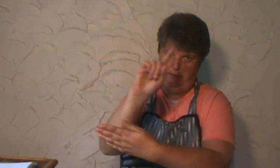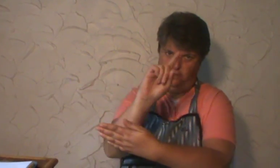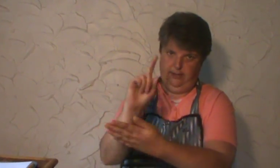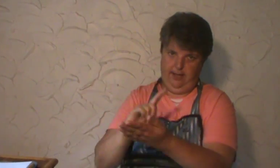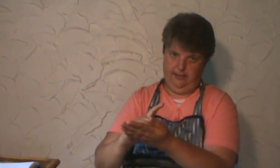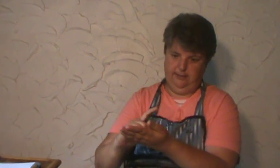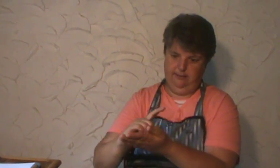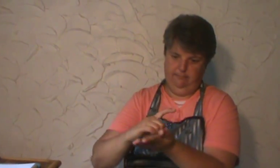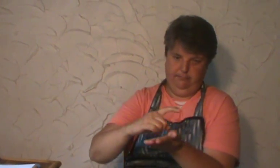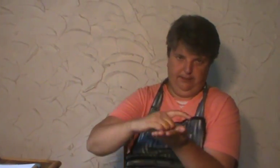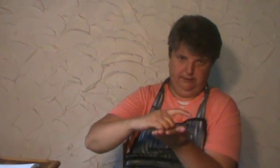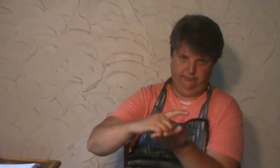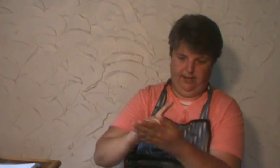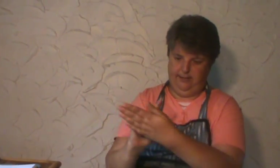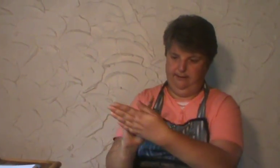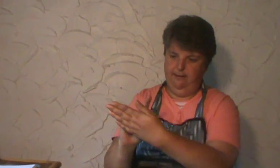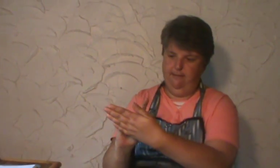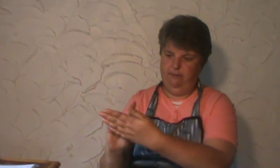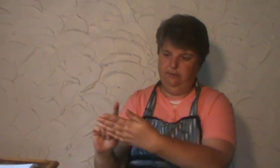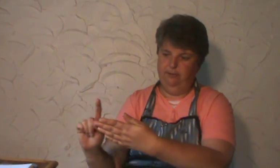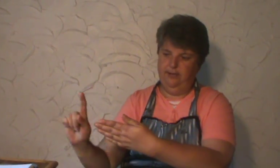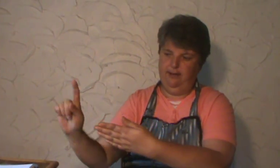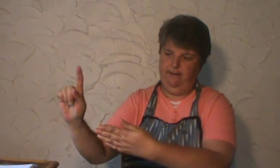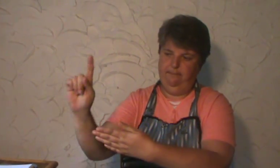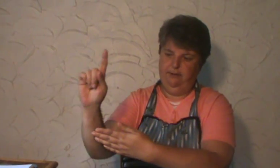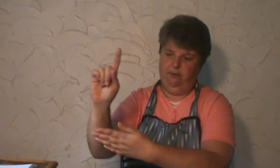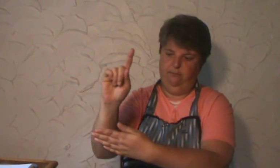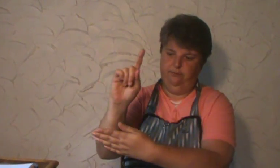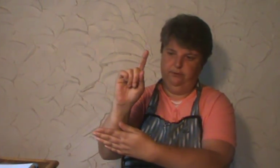Like that. But it's flattened. But you bring it up and over.